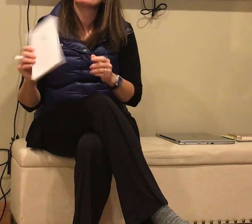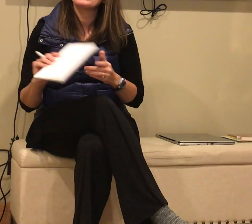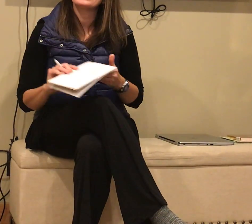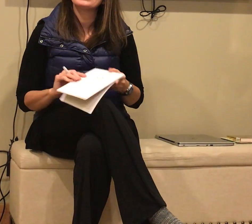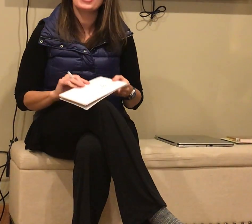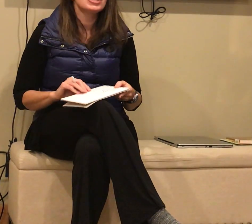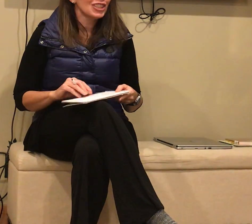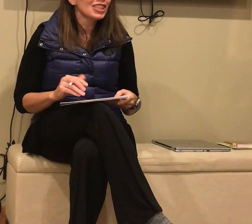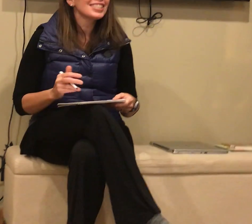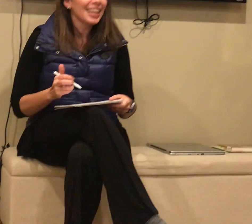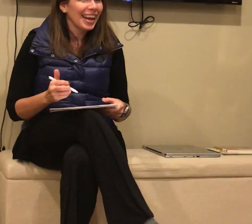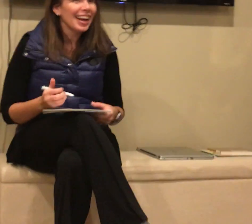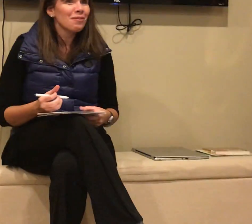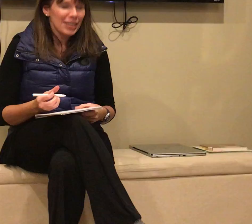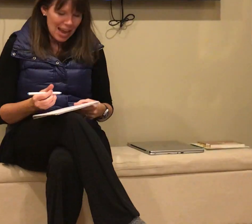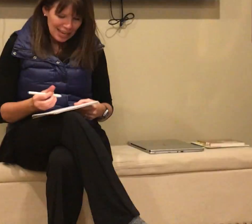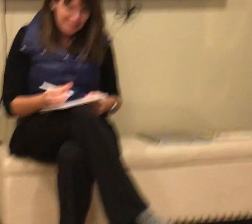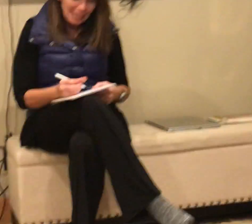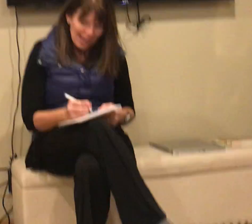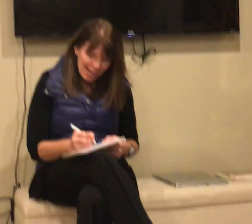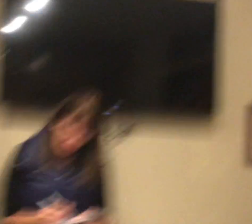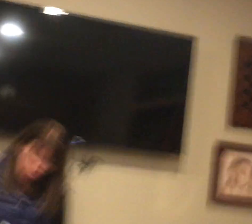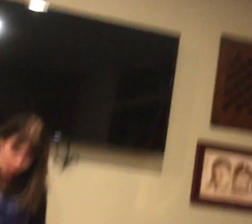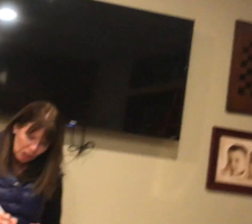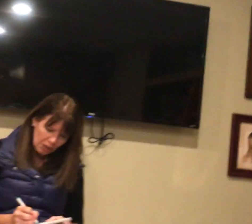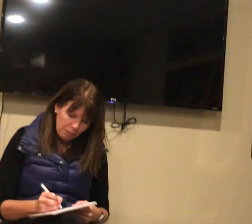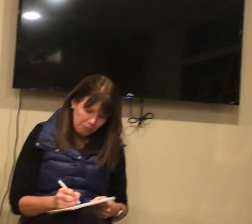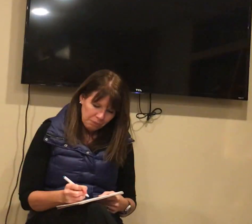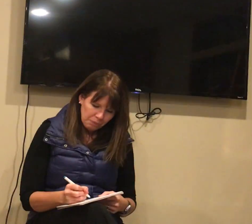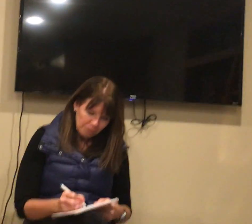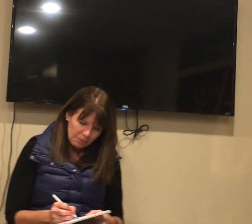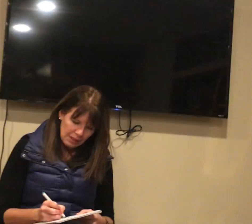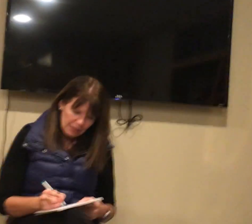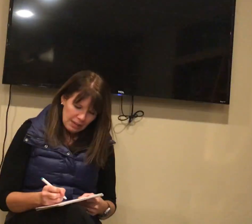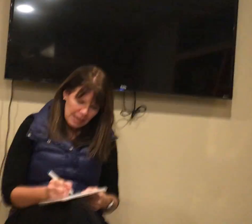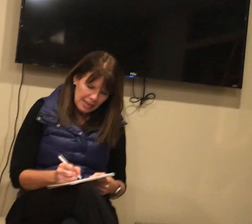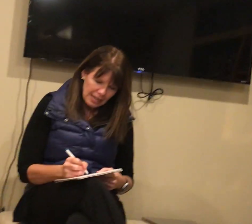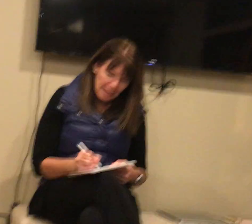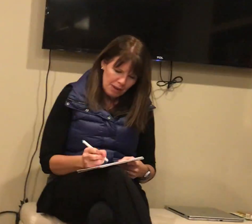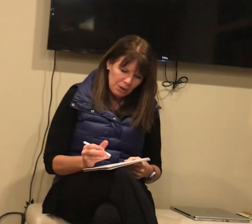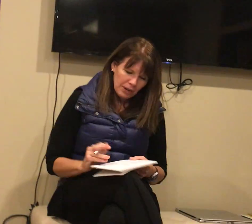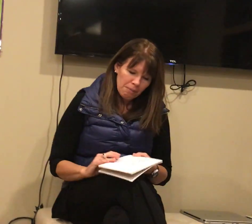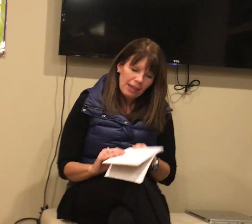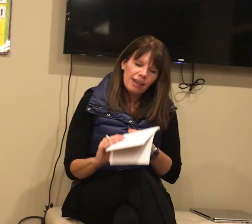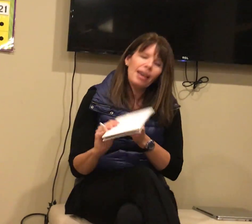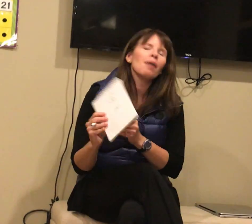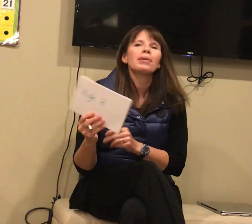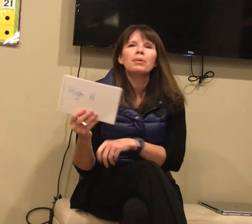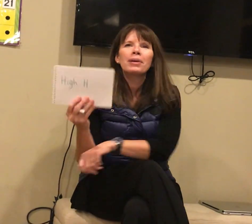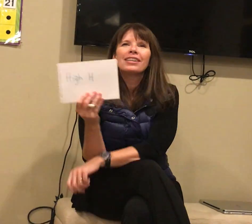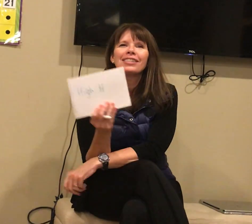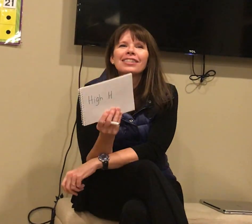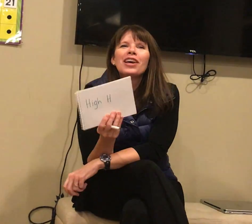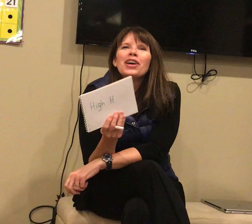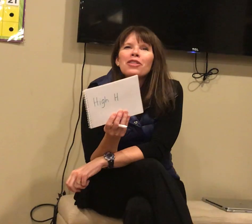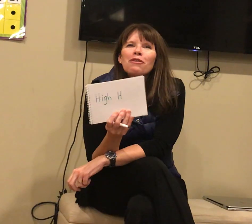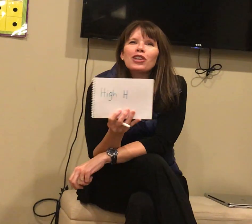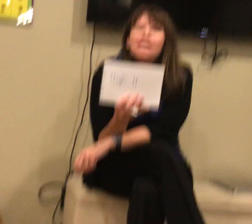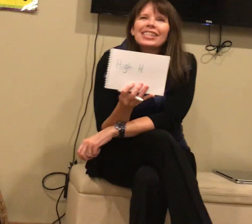Like Hunter's name. Yes, H. And again, we're going to make it capital because it's the first